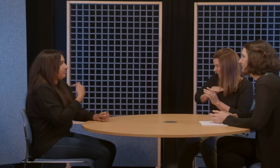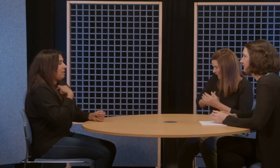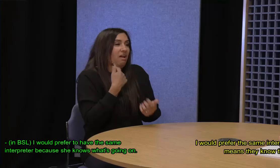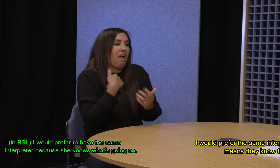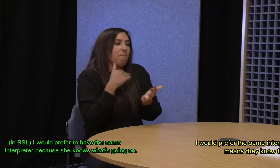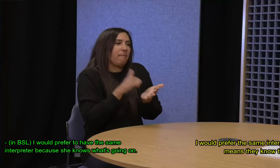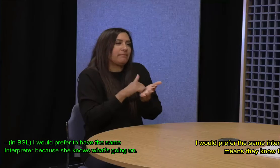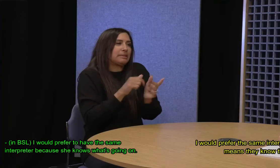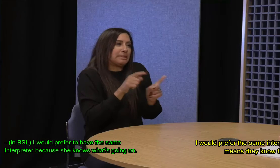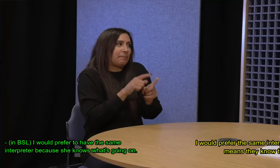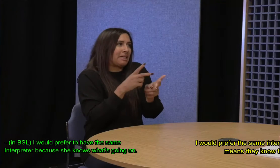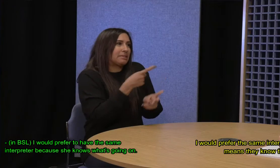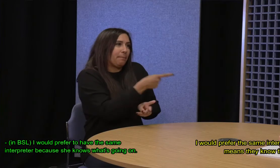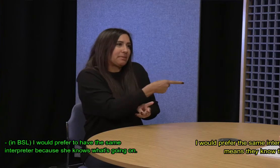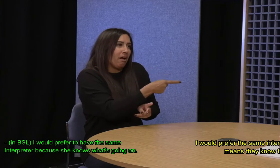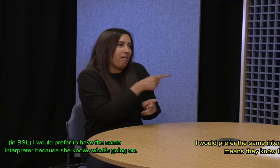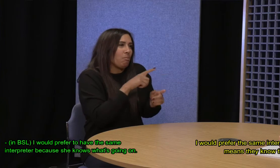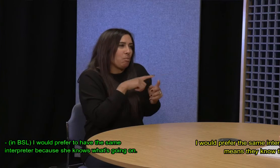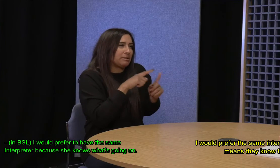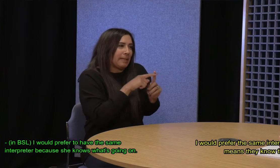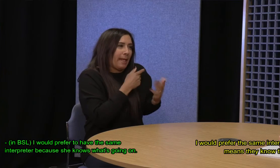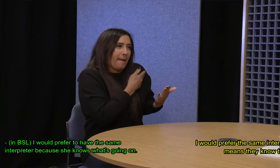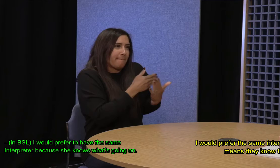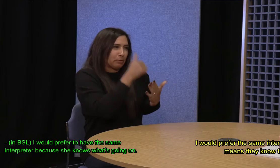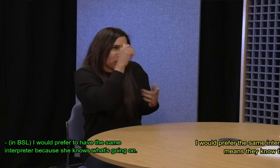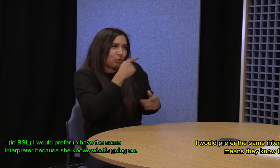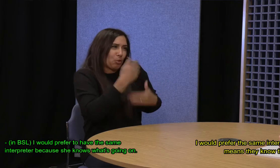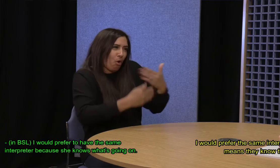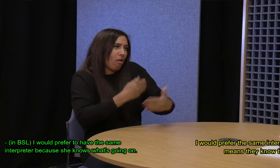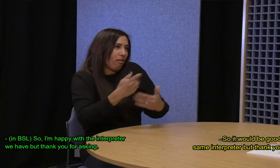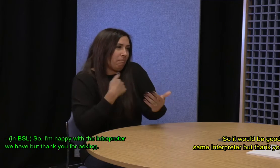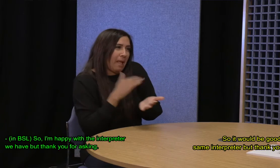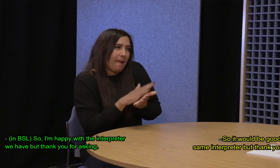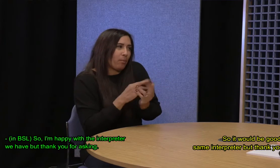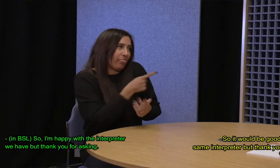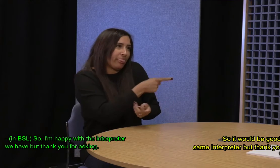arranged. That's fine. I would prefer the same interpreter,